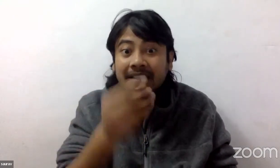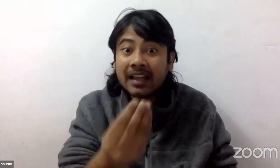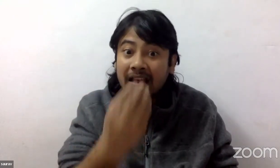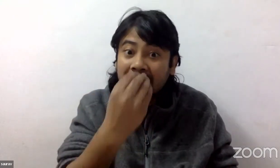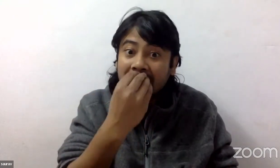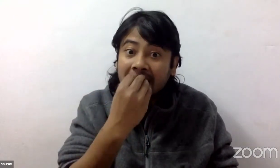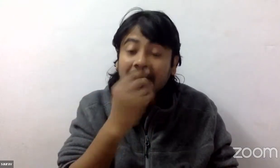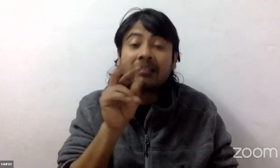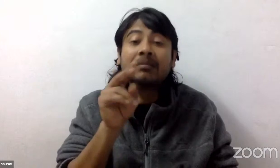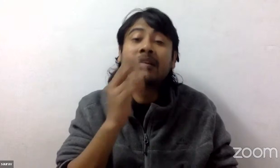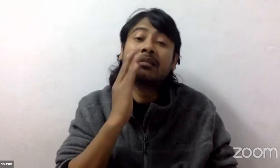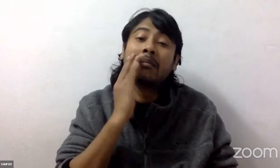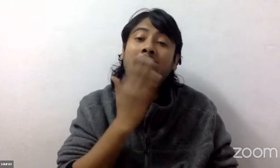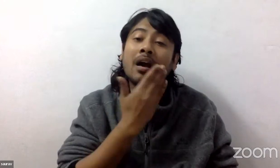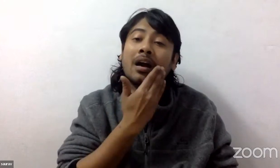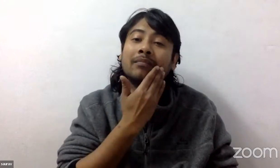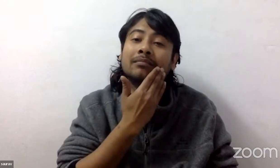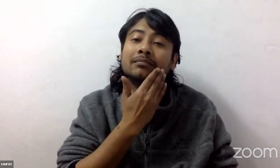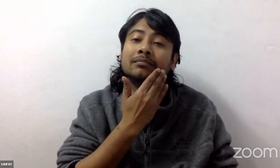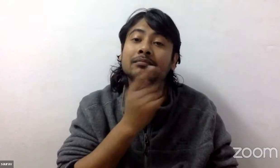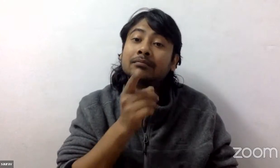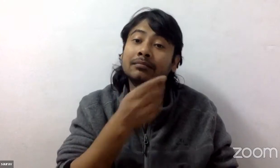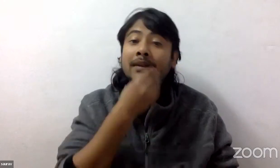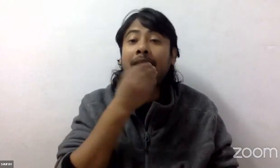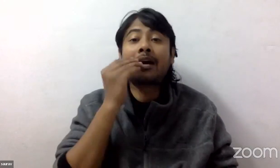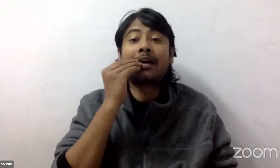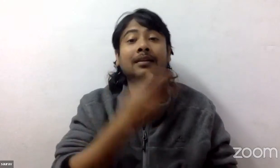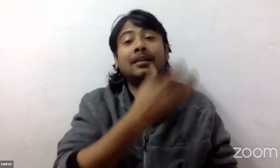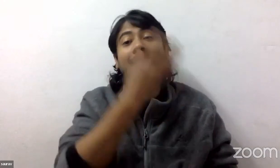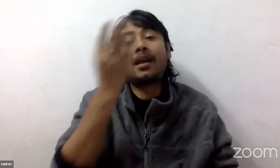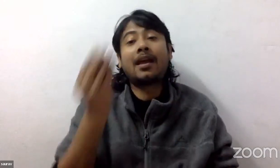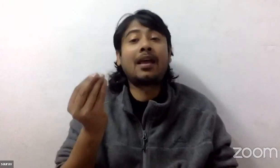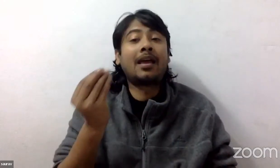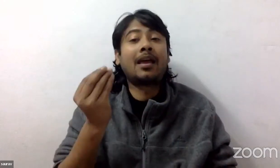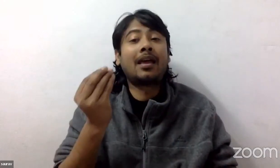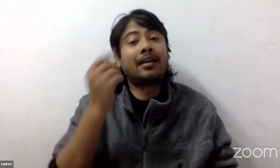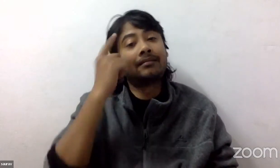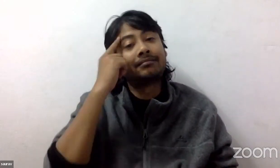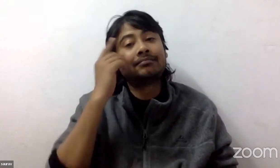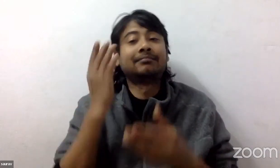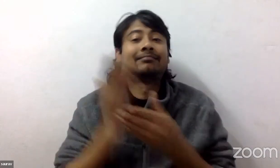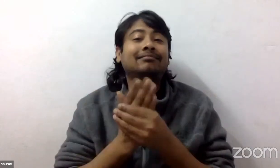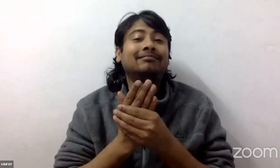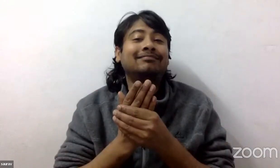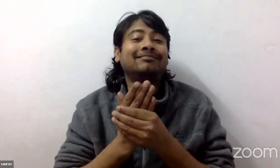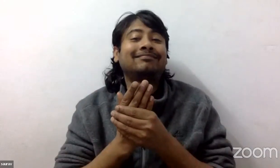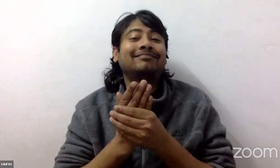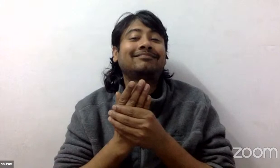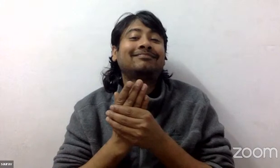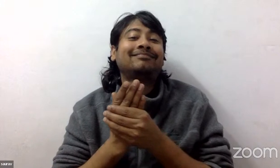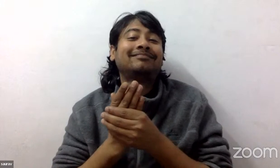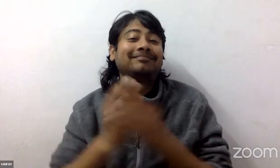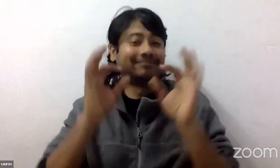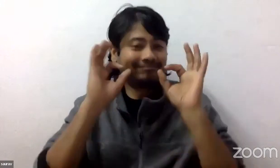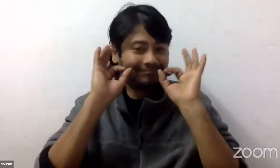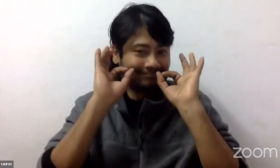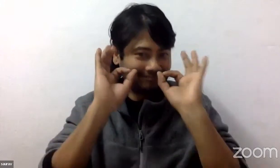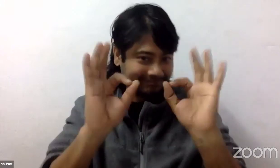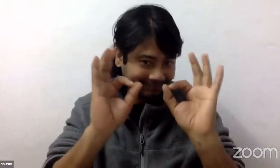So can we sign off? With your kind permission, can we wind up today's session?